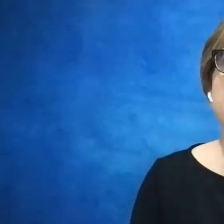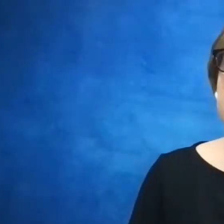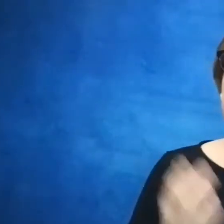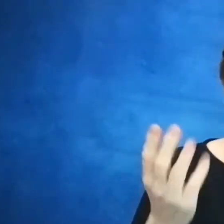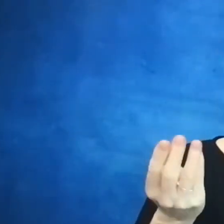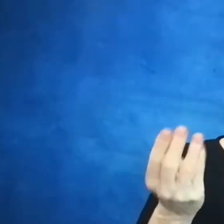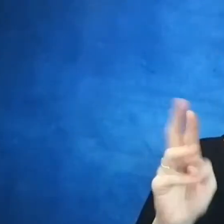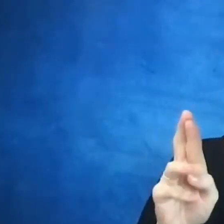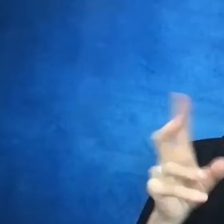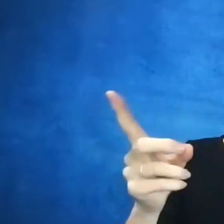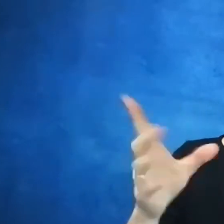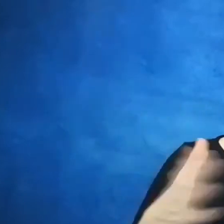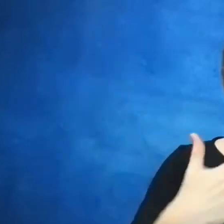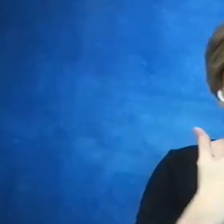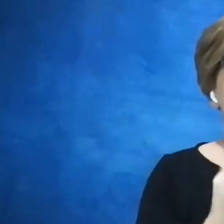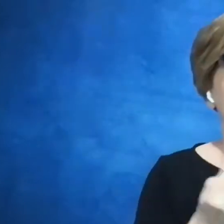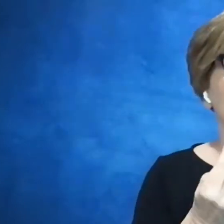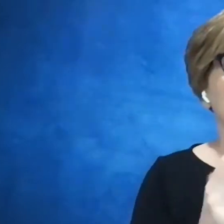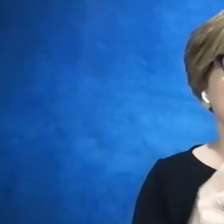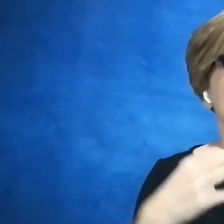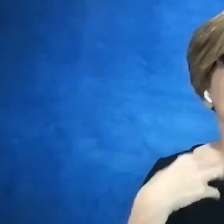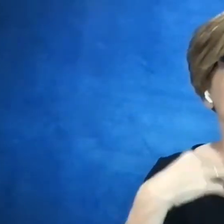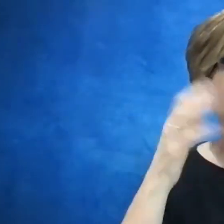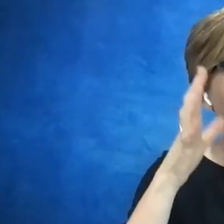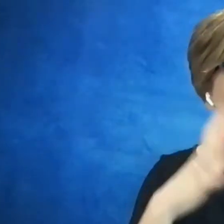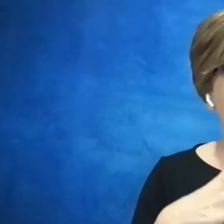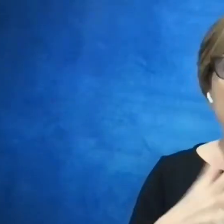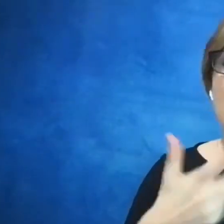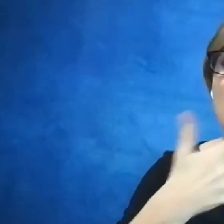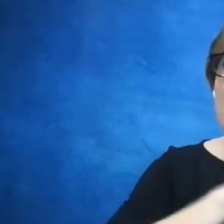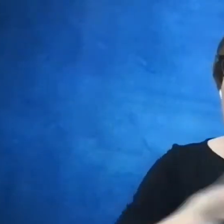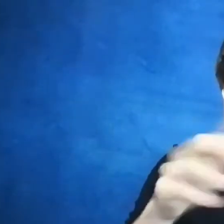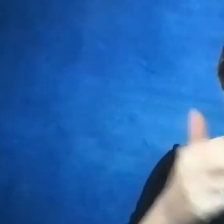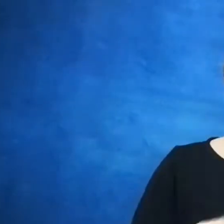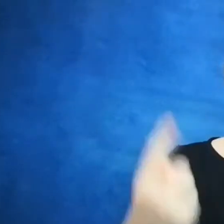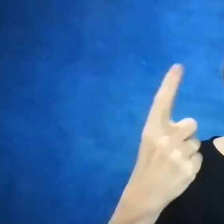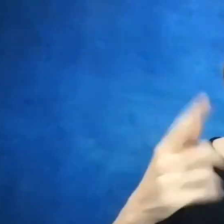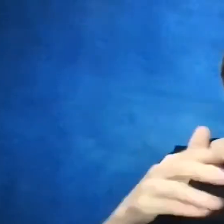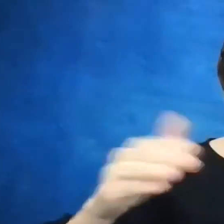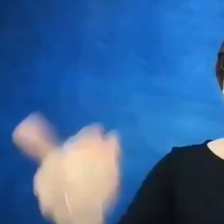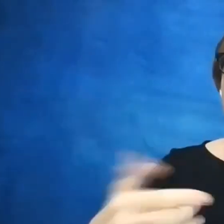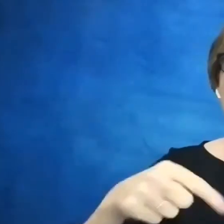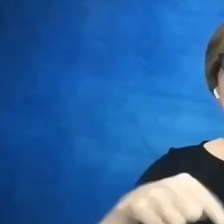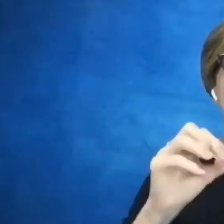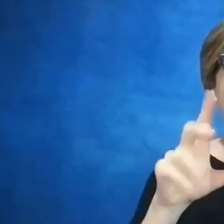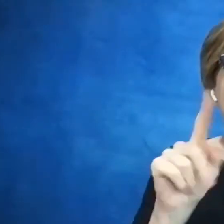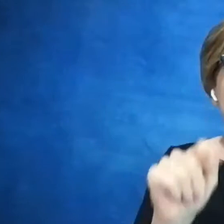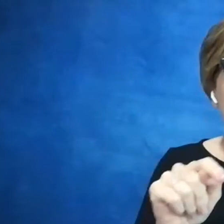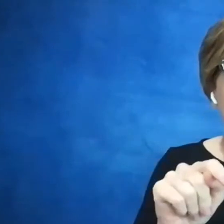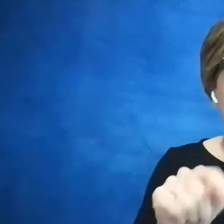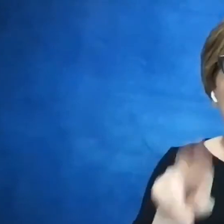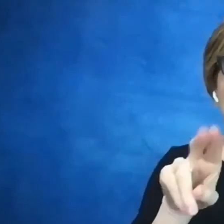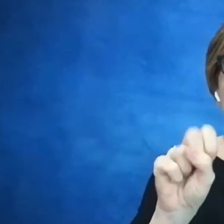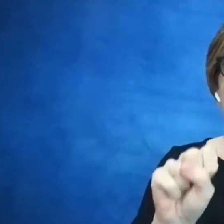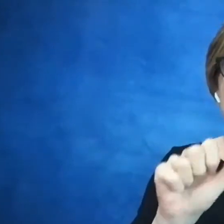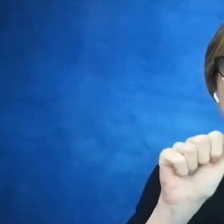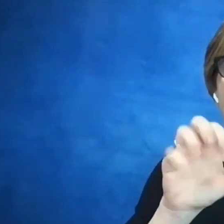Thank you, Mr. Chairman. Good afternoon, everyone. Welcome to our October board meeting of the U.S. Access